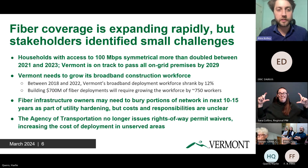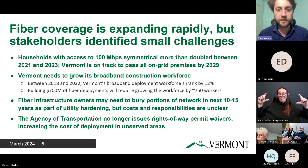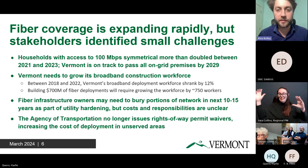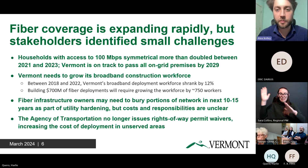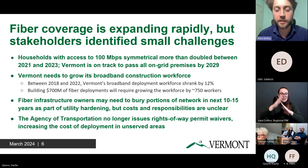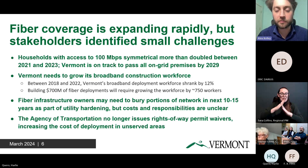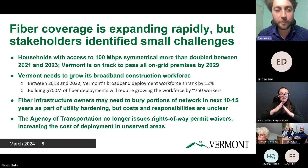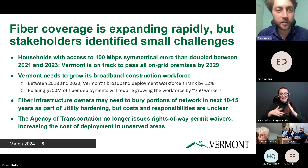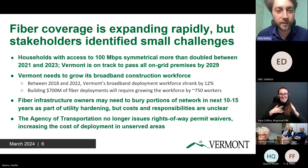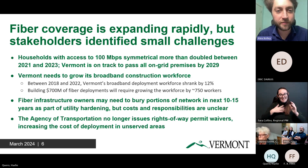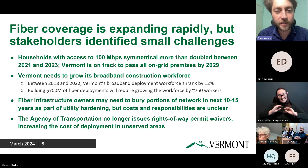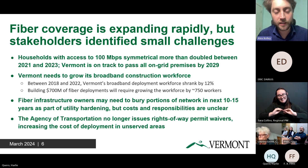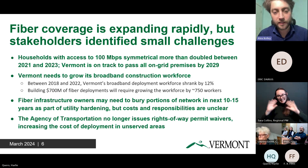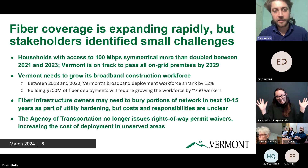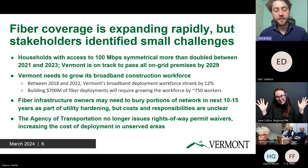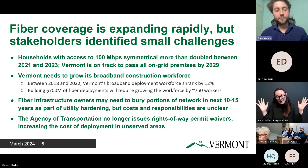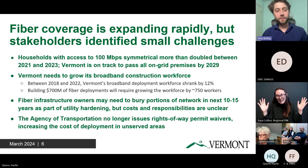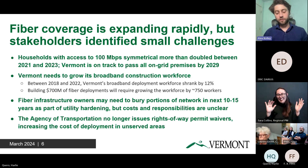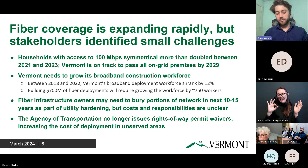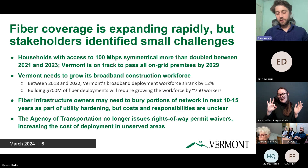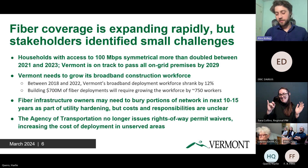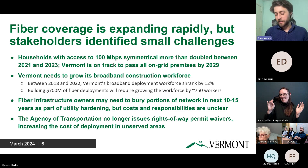Fiber coverage is expanding rapidly.